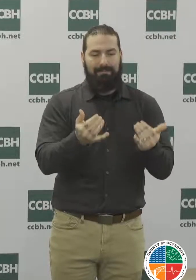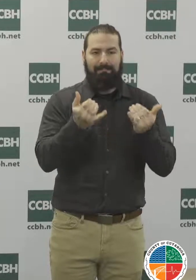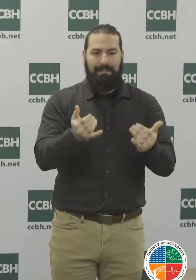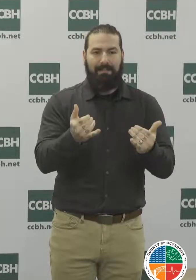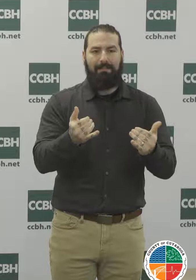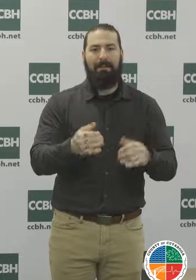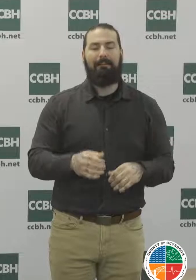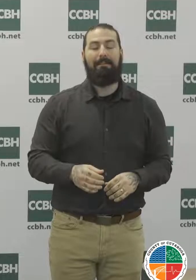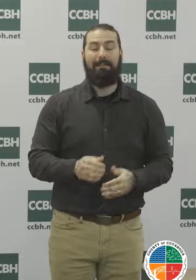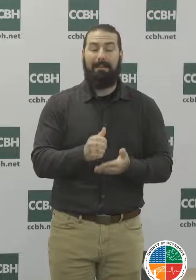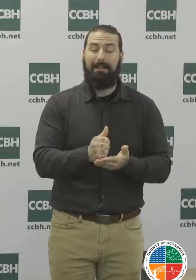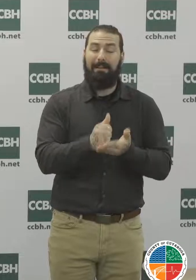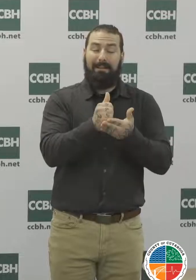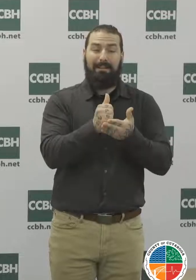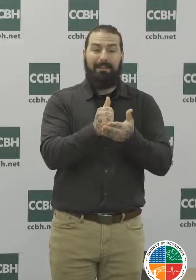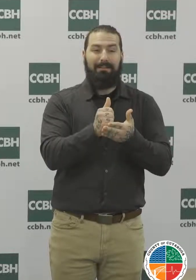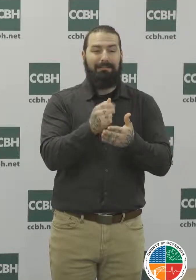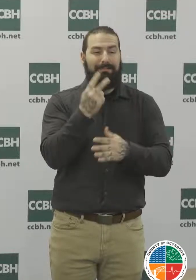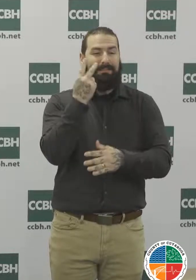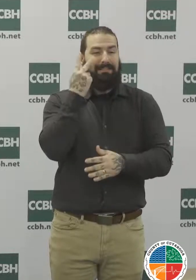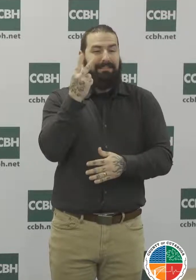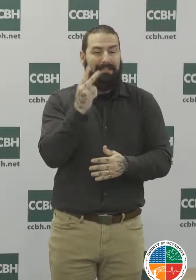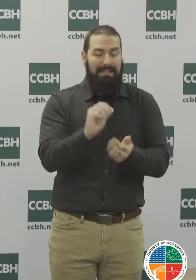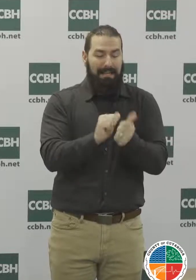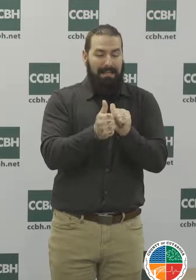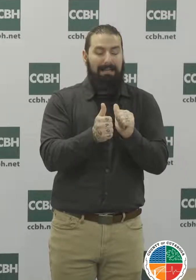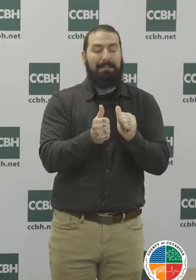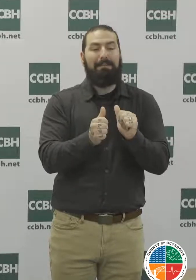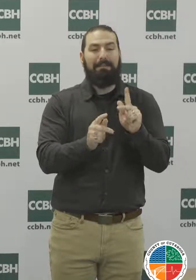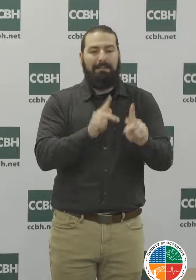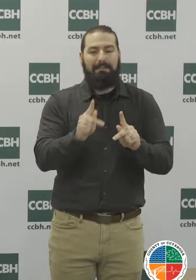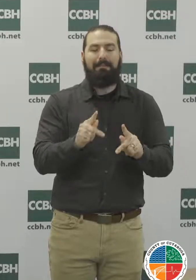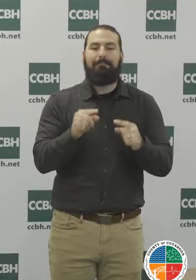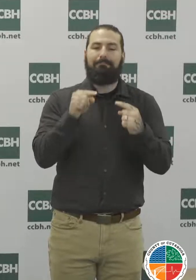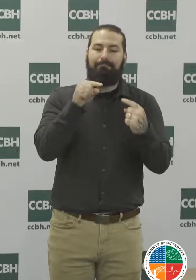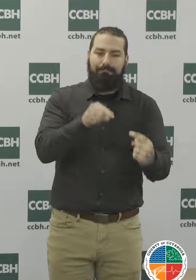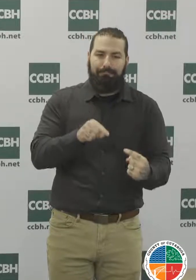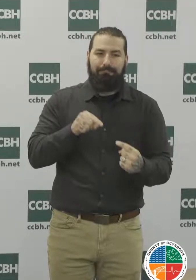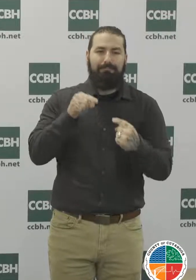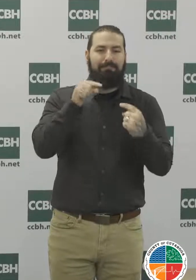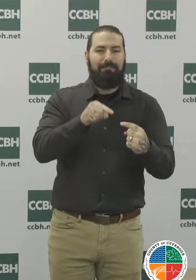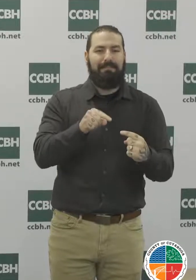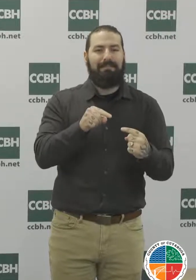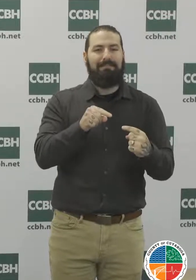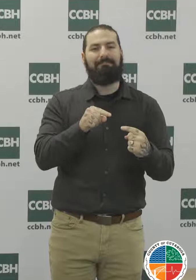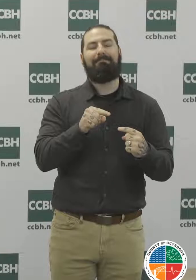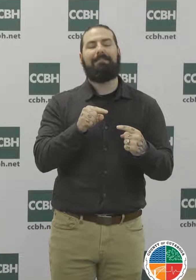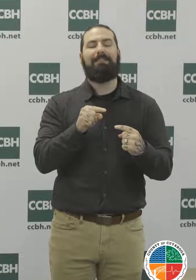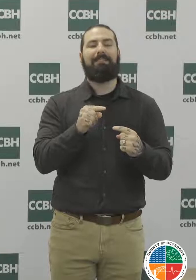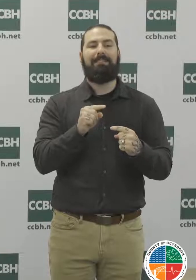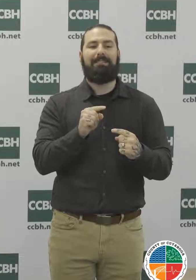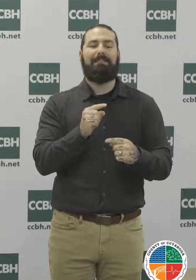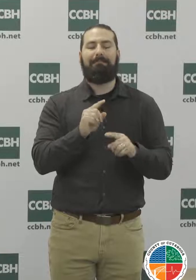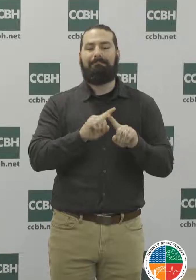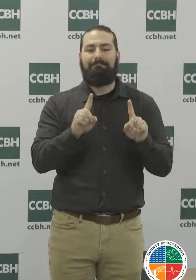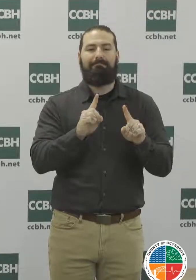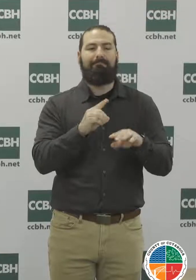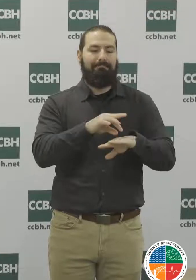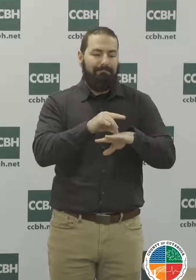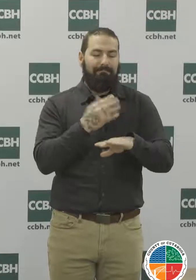you a glimpse into the everyday struggle of people of color in this community and in this country because of